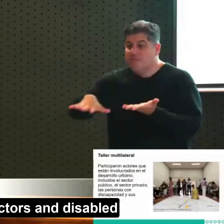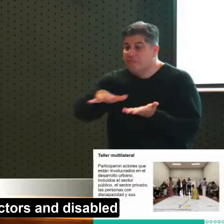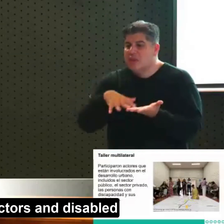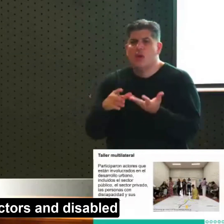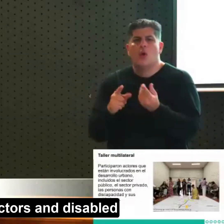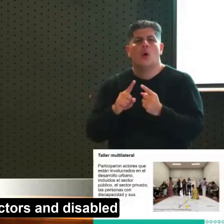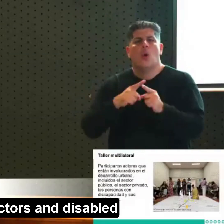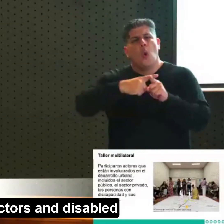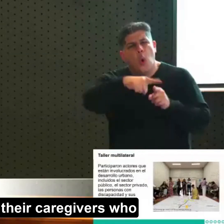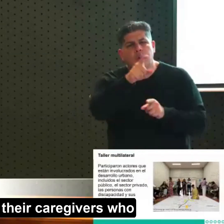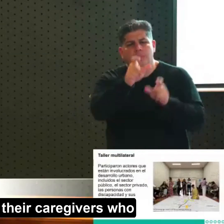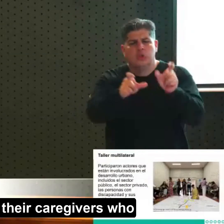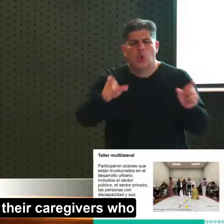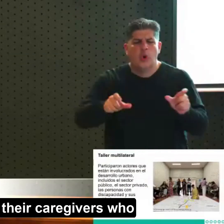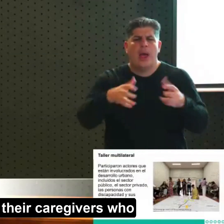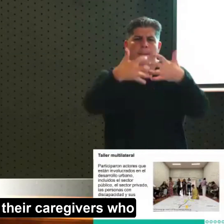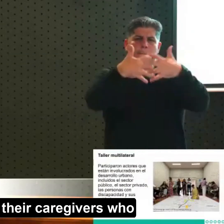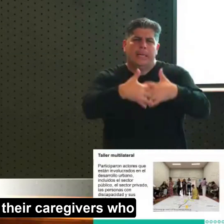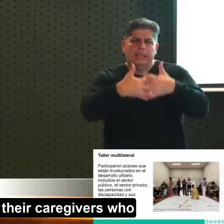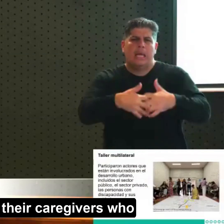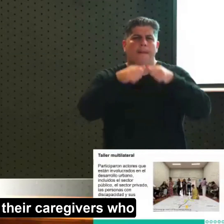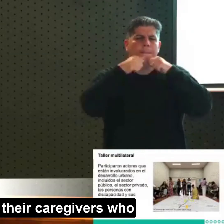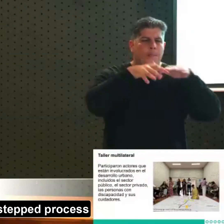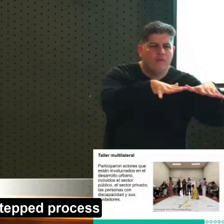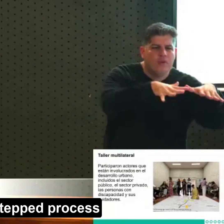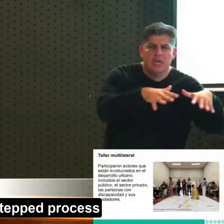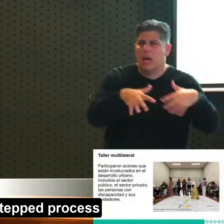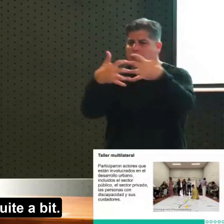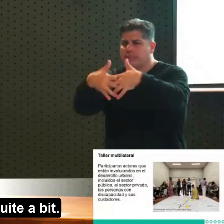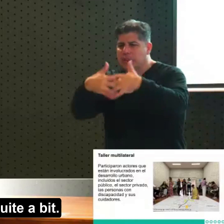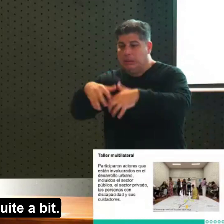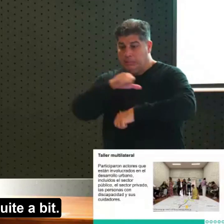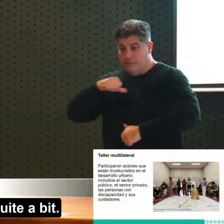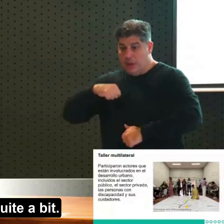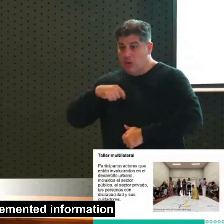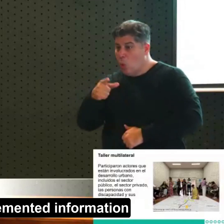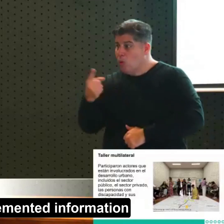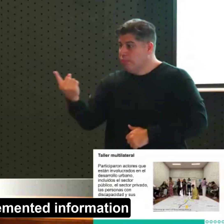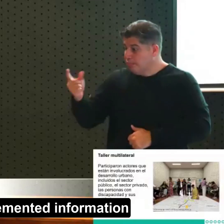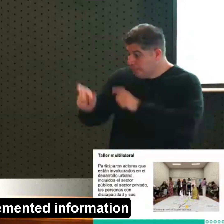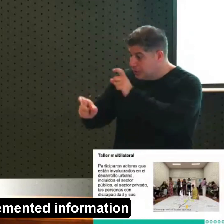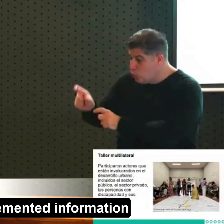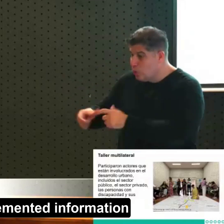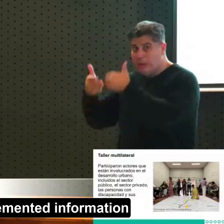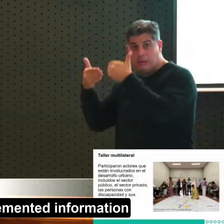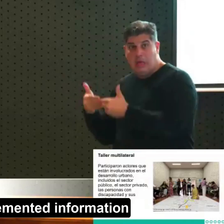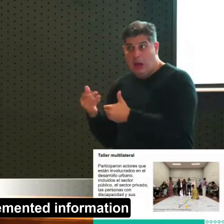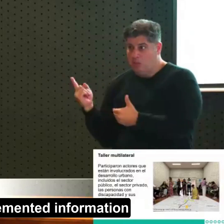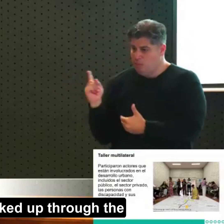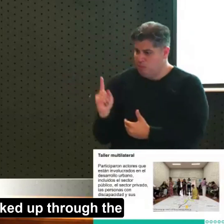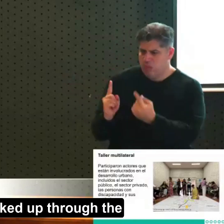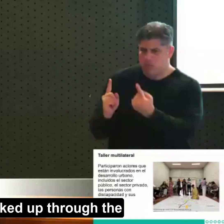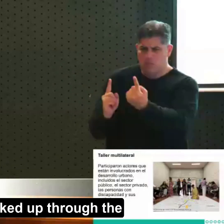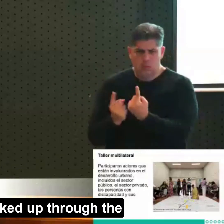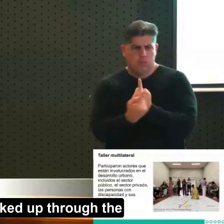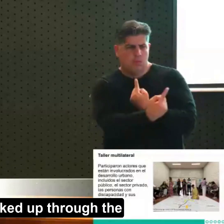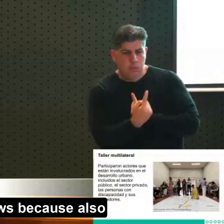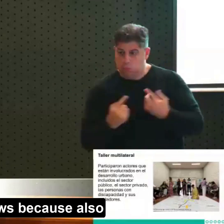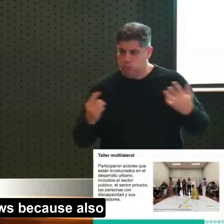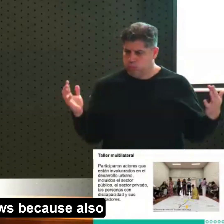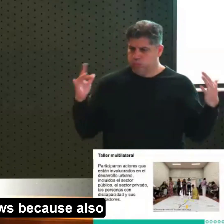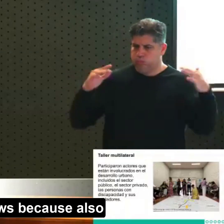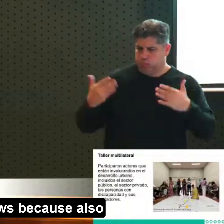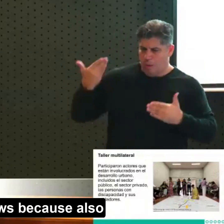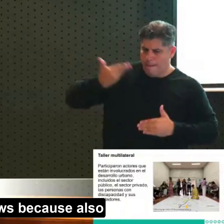sectors and disabled persons and their caregivers who nourished the process quite a bit. They supplemented information that we picked up through